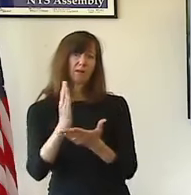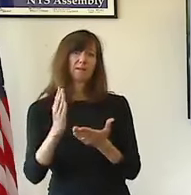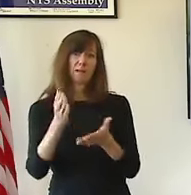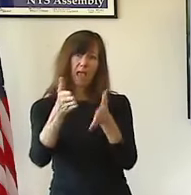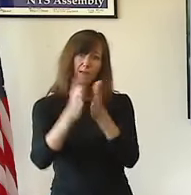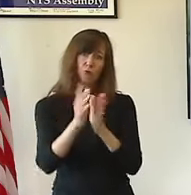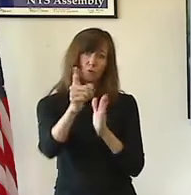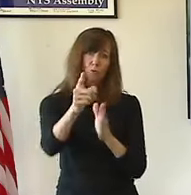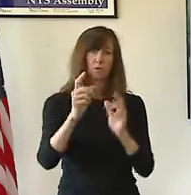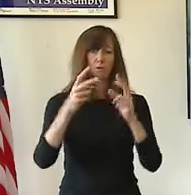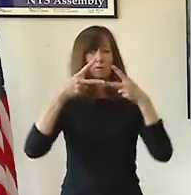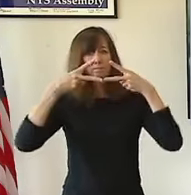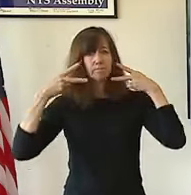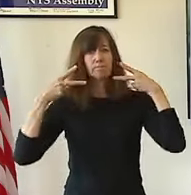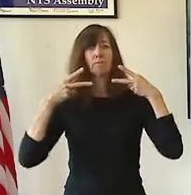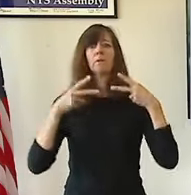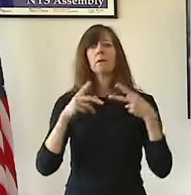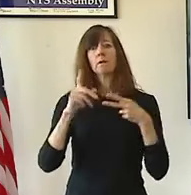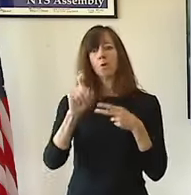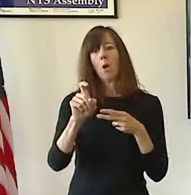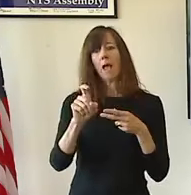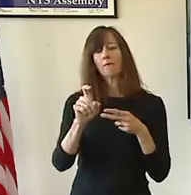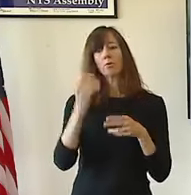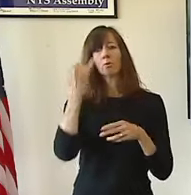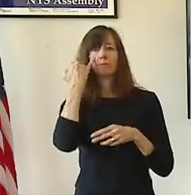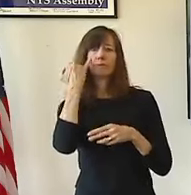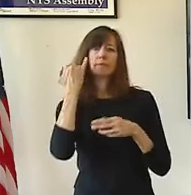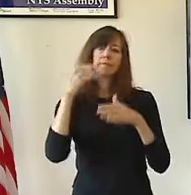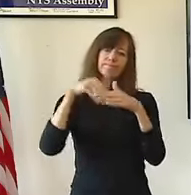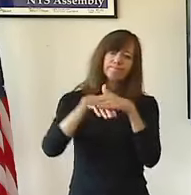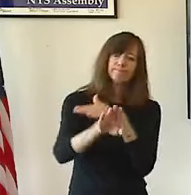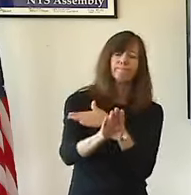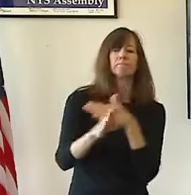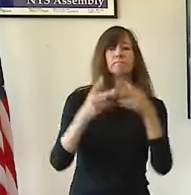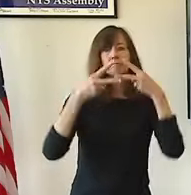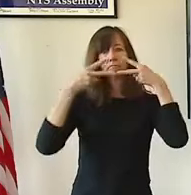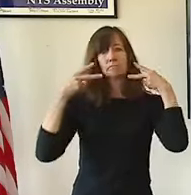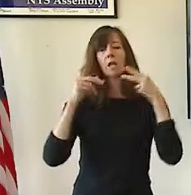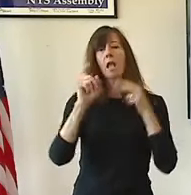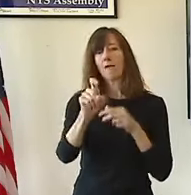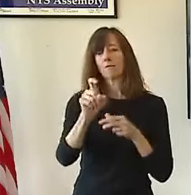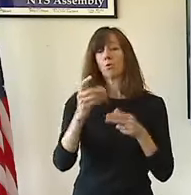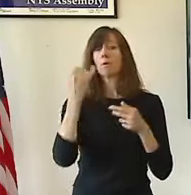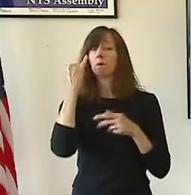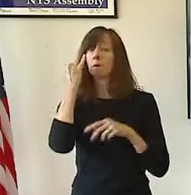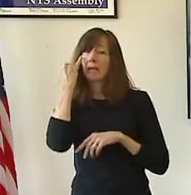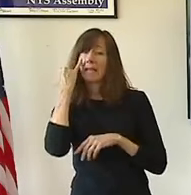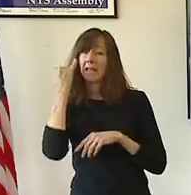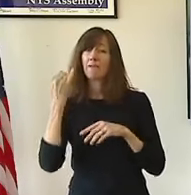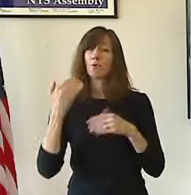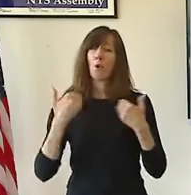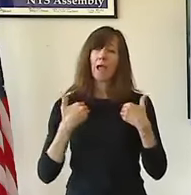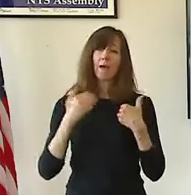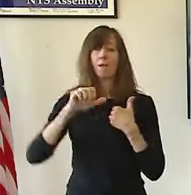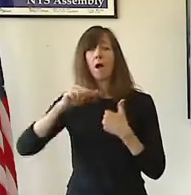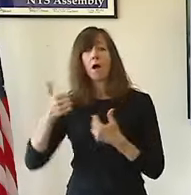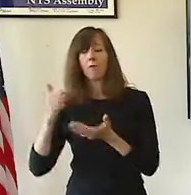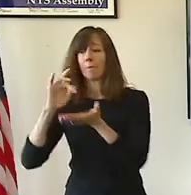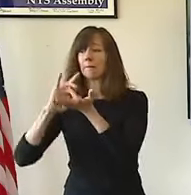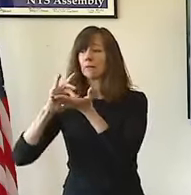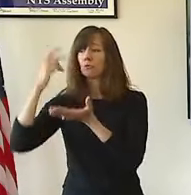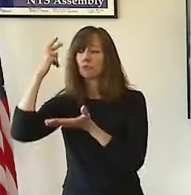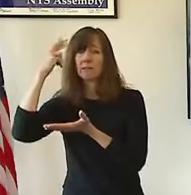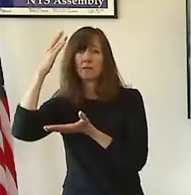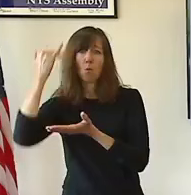still have to accommodate in some way. Of course, if you have an underlying illness or a disability that precludes you from wearing that, you have every